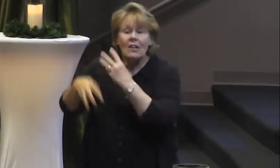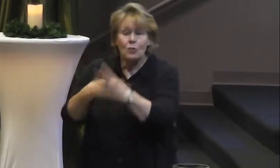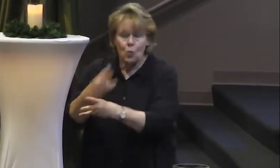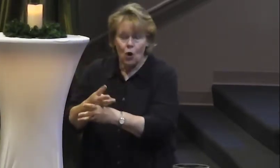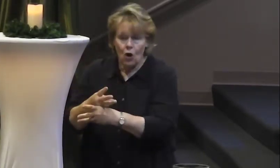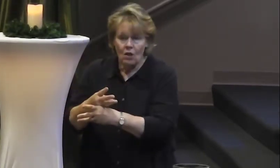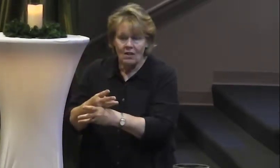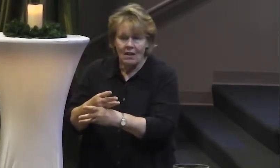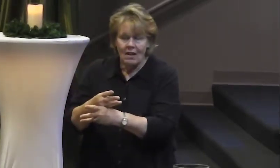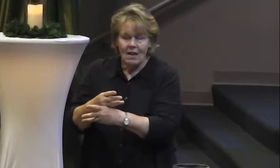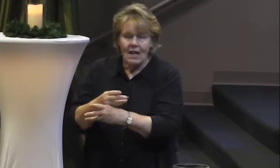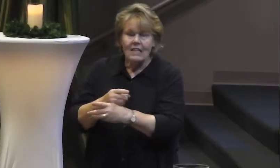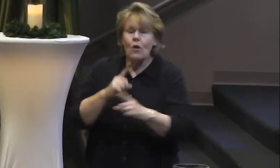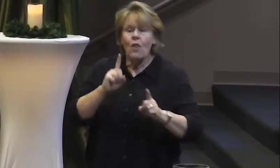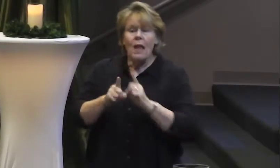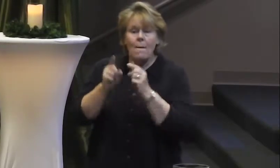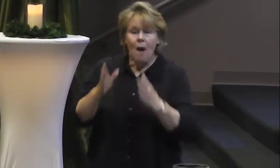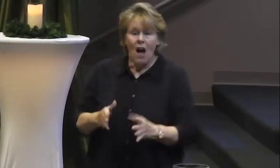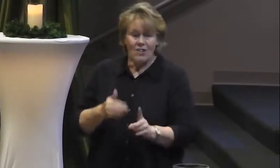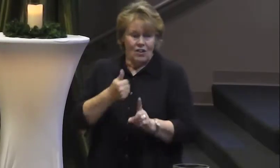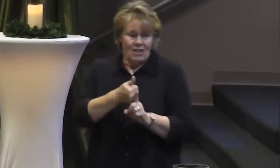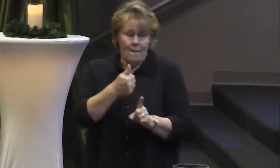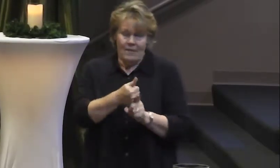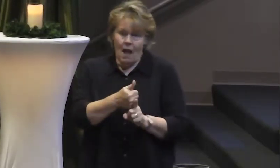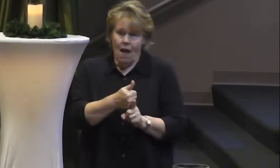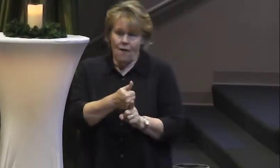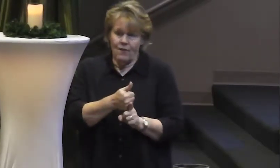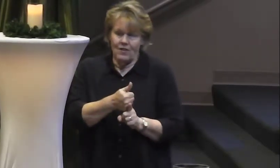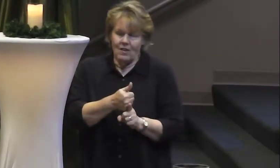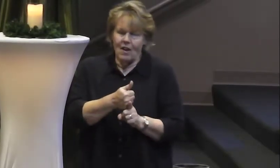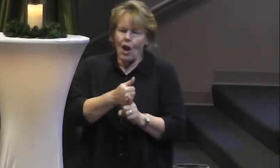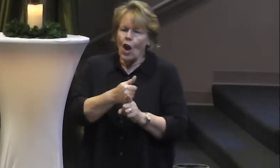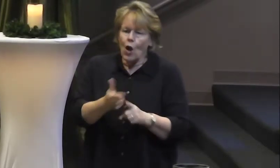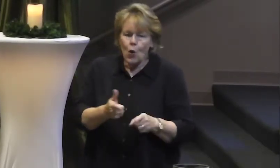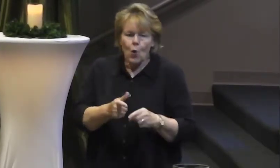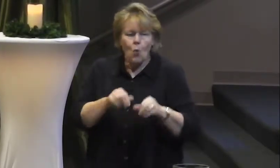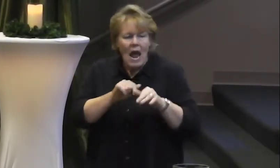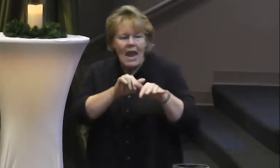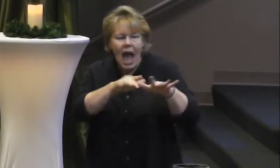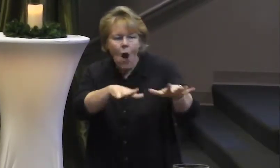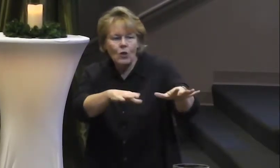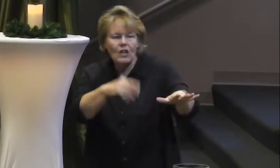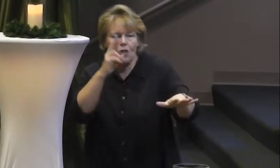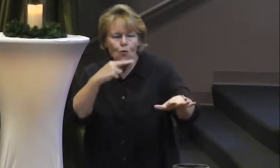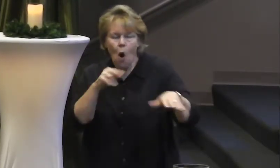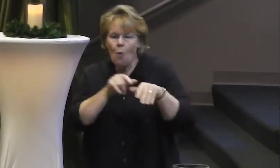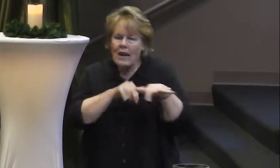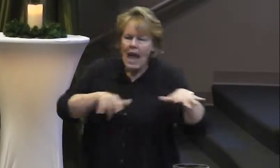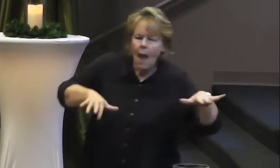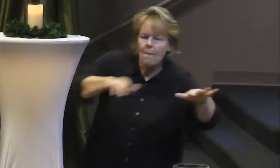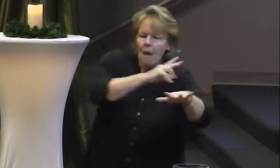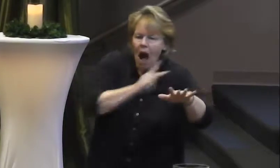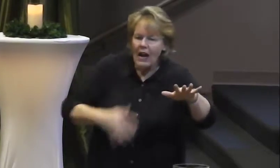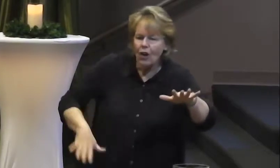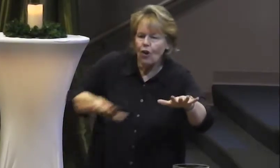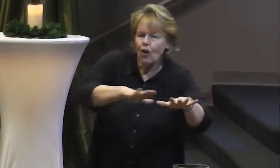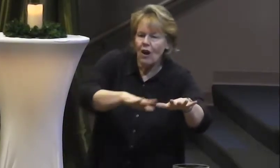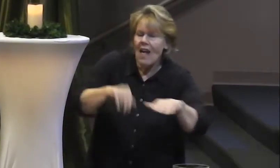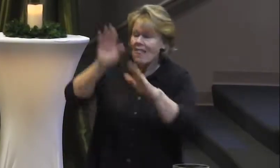themselves who set on foot the conversion of the Roman Empire. The great men who built up the Middle Ages. The English